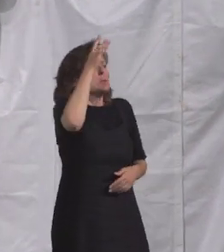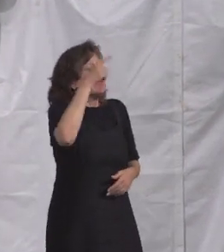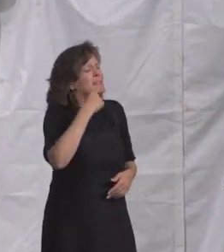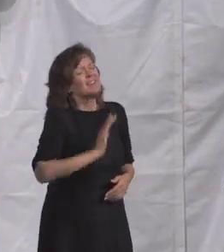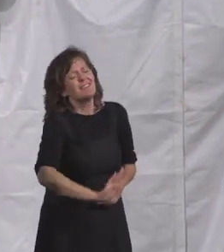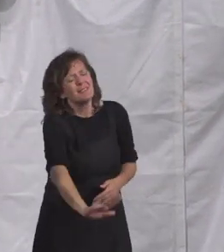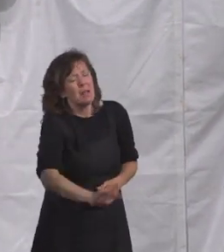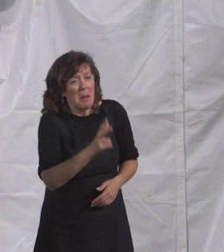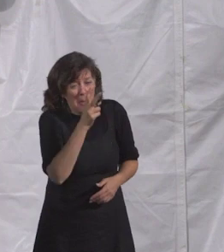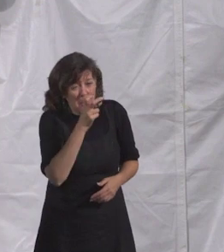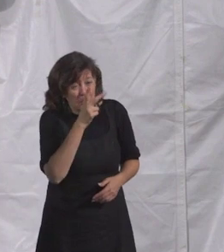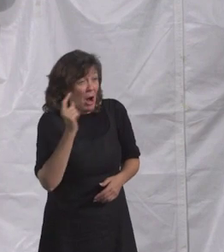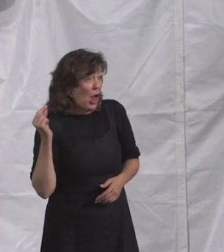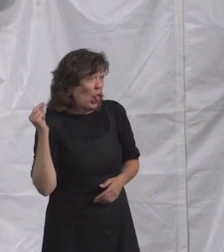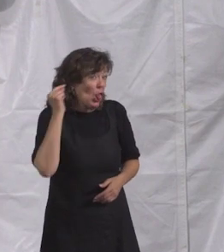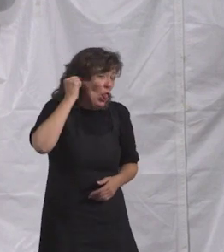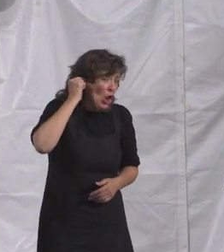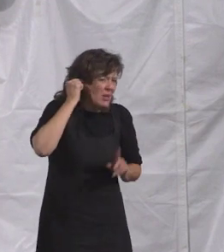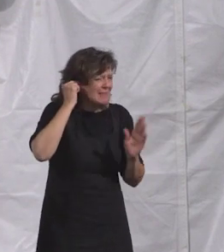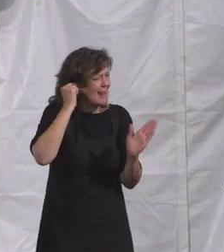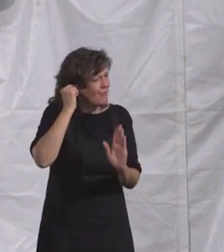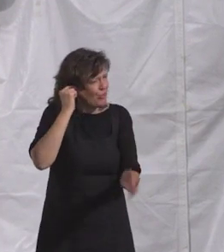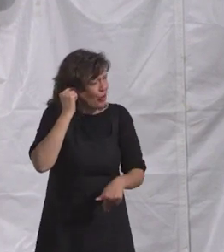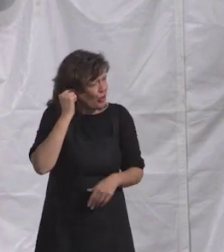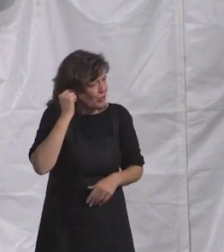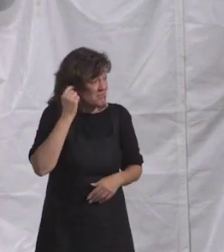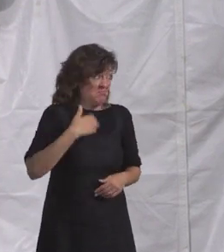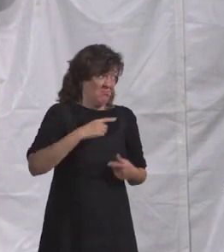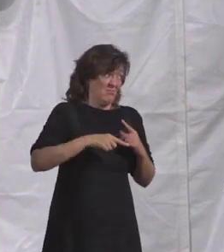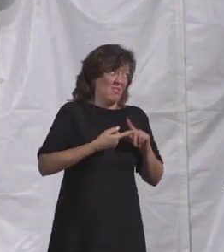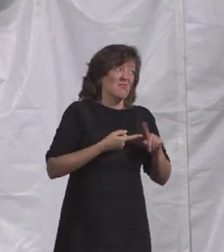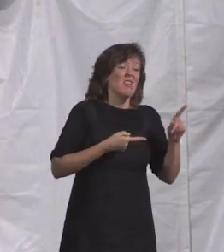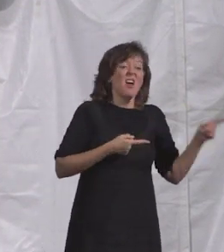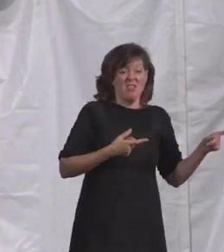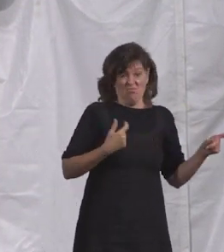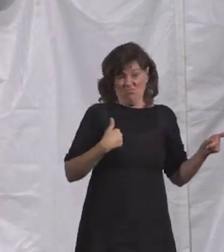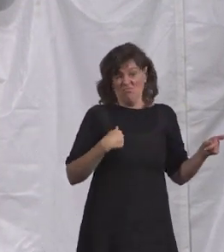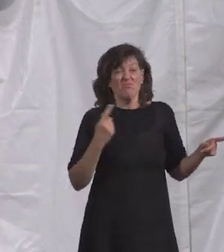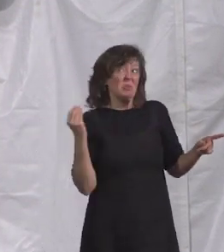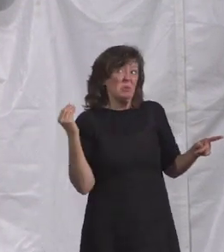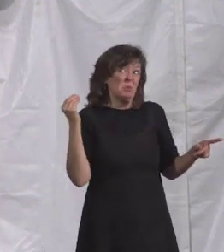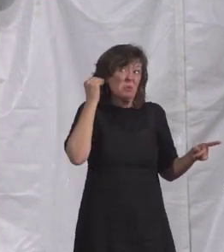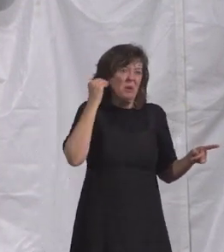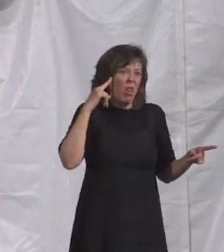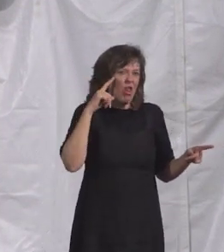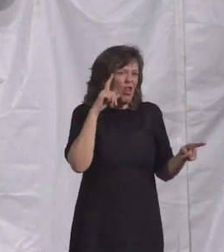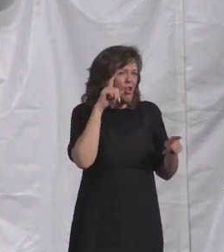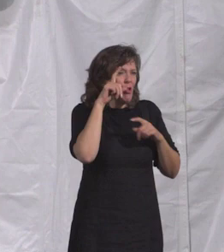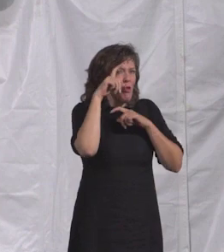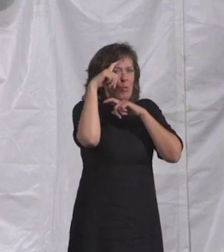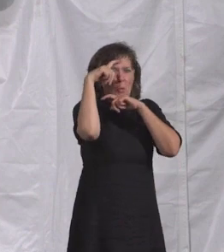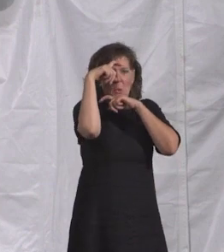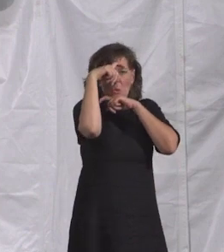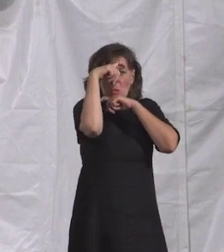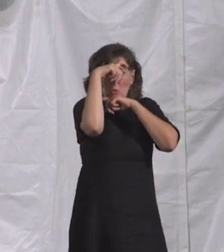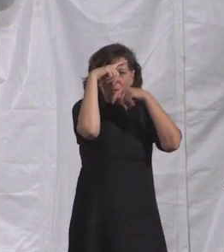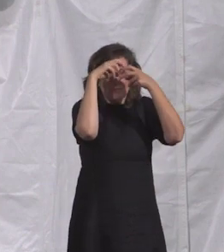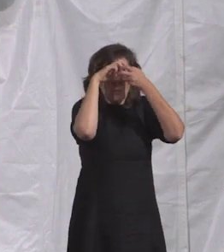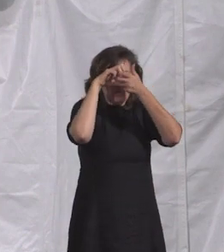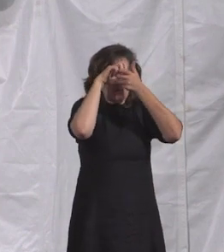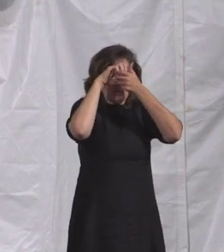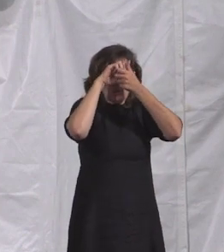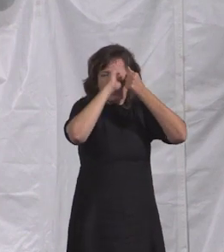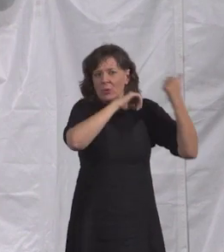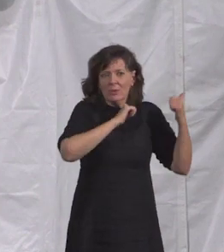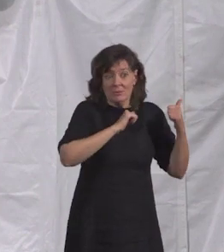Dan Carlisle put a slug in his ear. He was never the same afterwards. Ate his brain. Now, I could never follow the chronology of